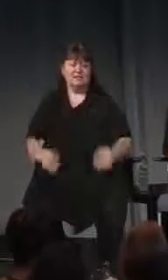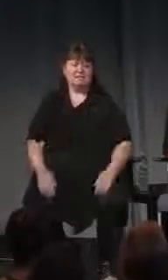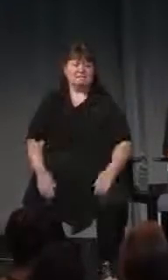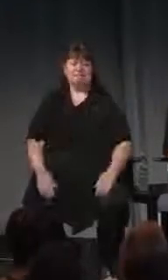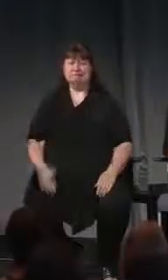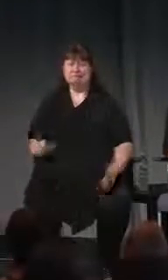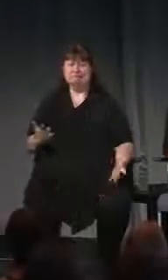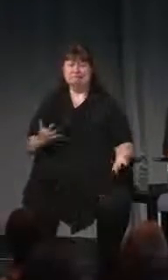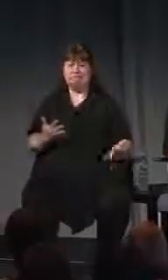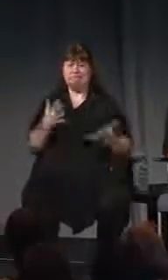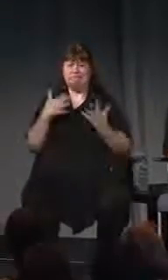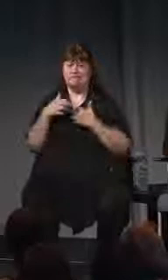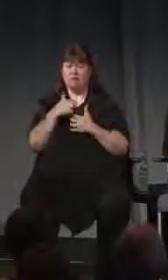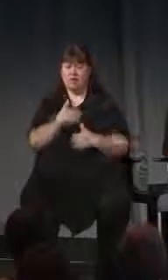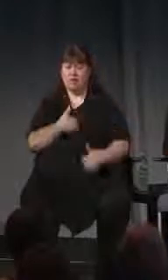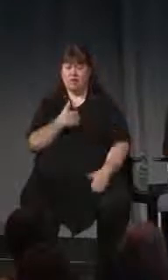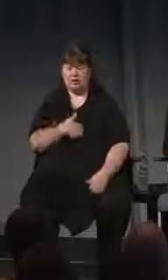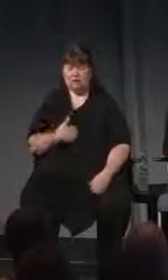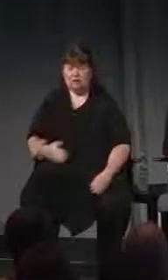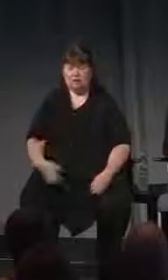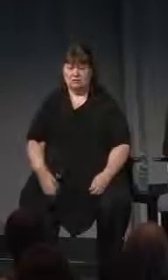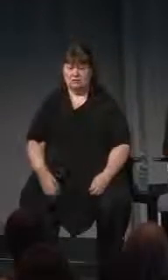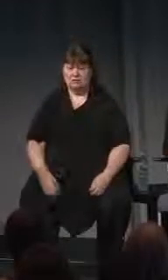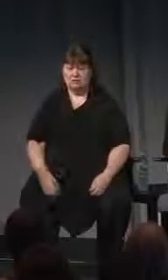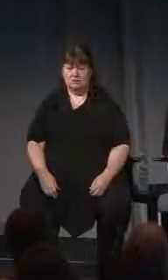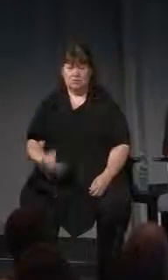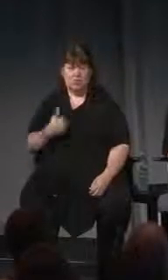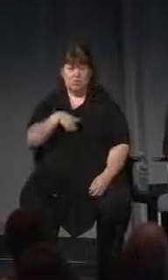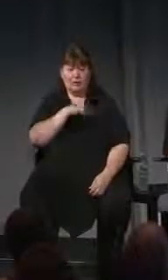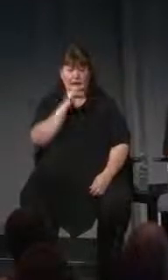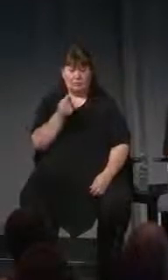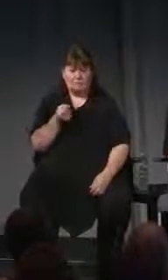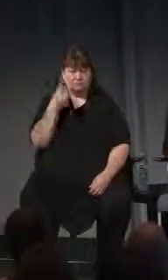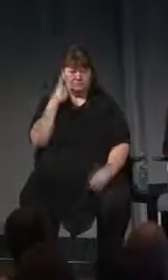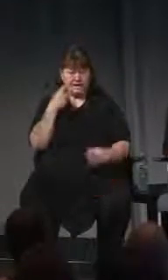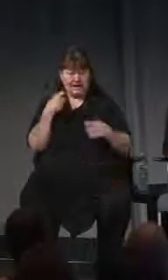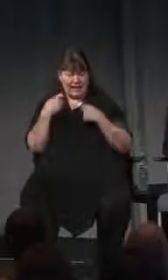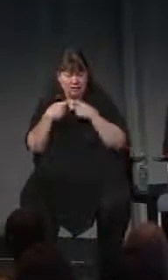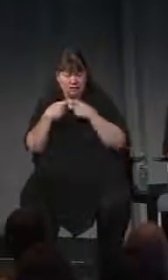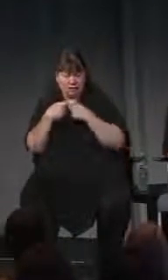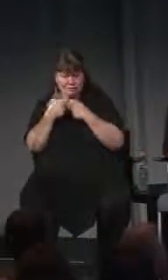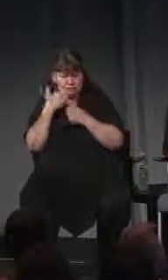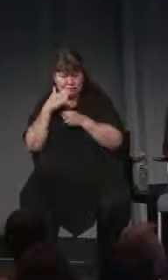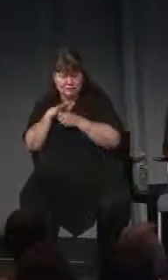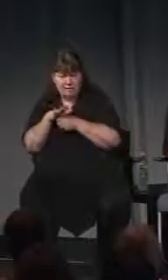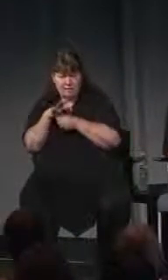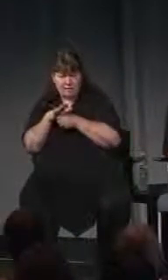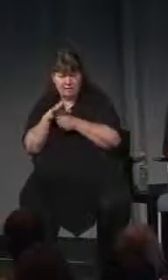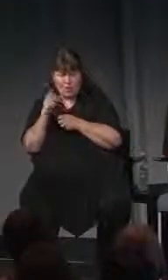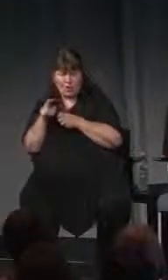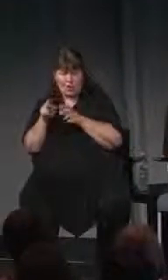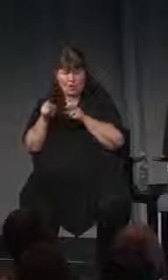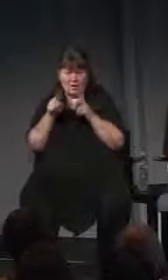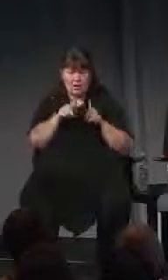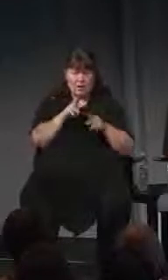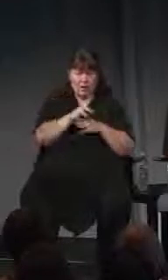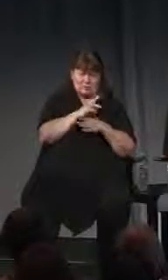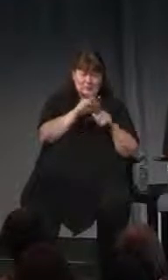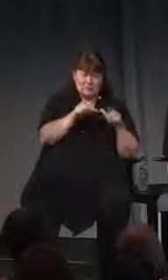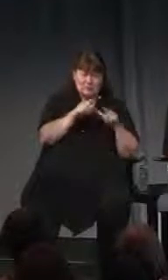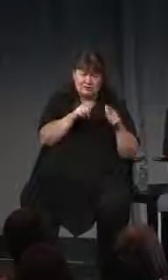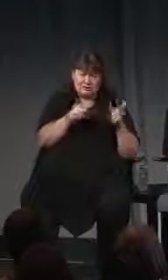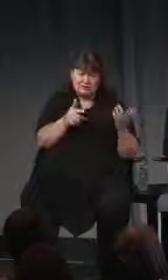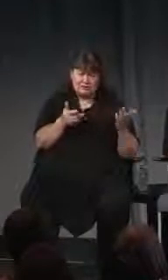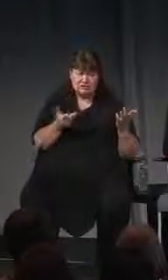sorry, but there's like, that we don't understand electricity well enough, or we use language for like, I guess the